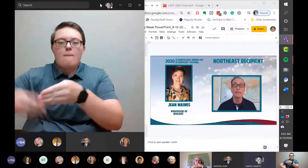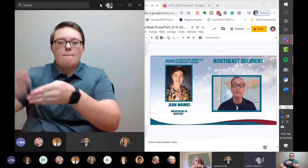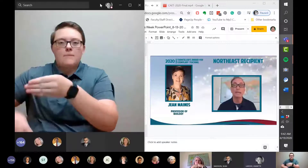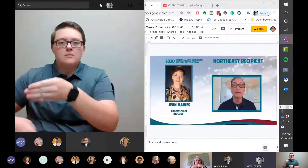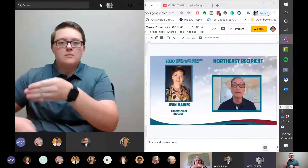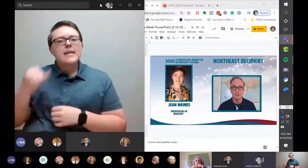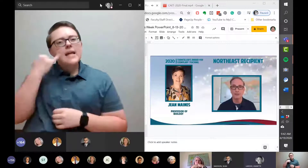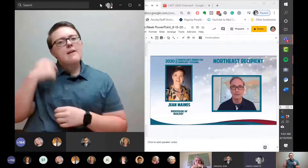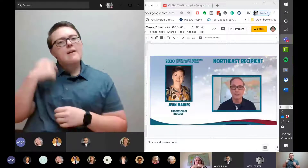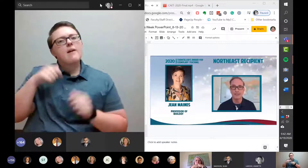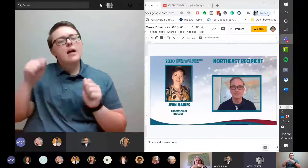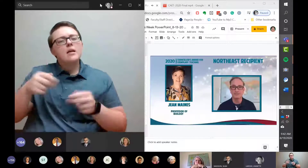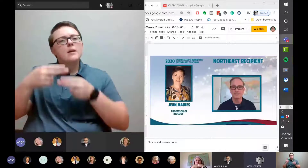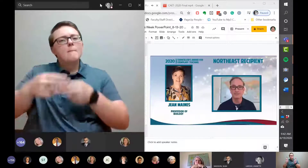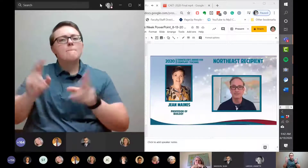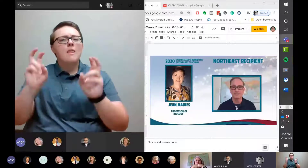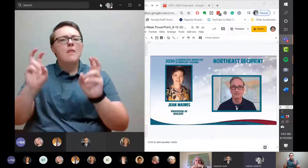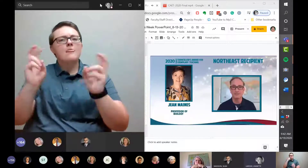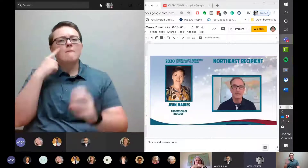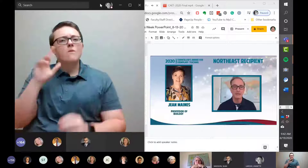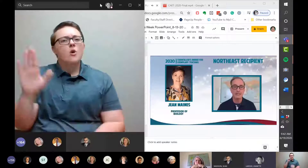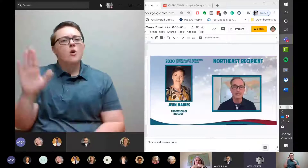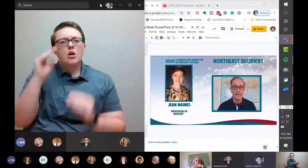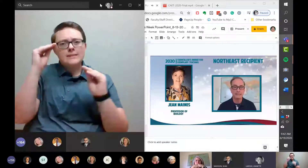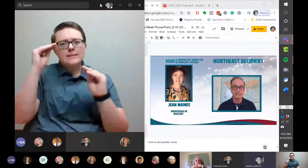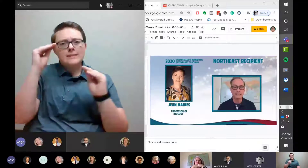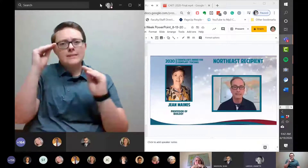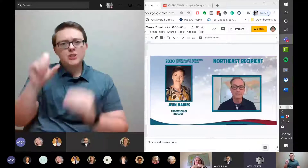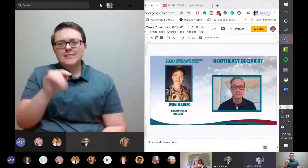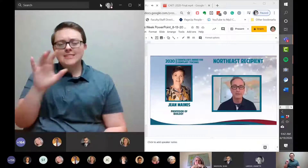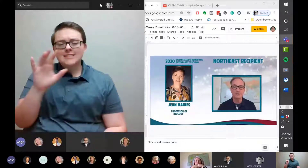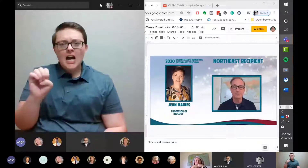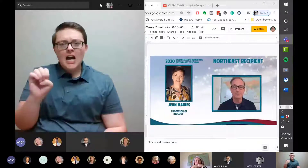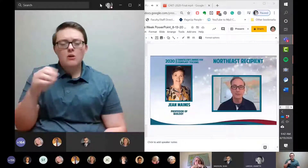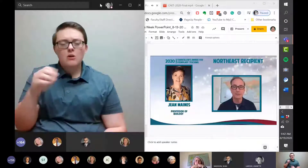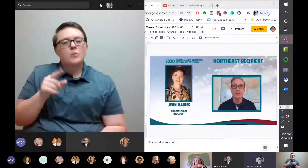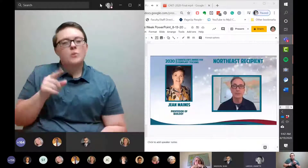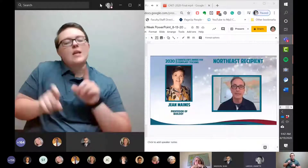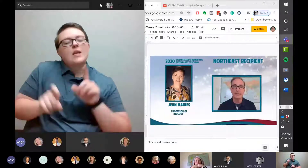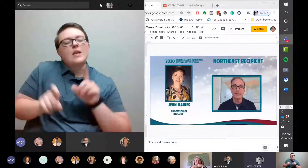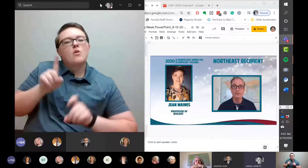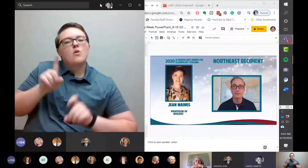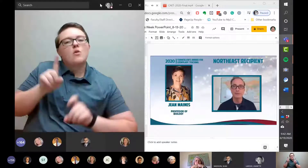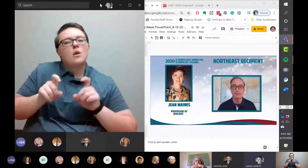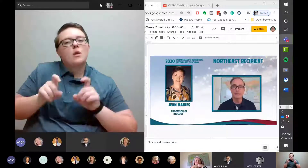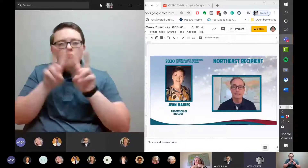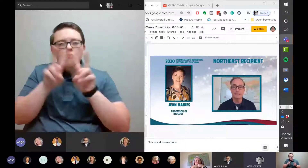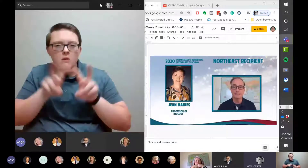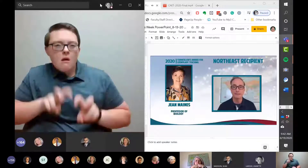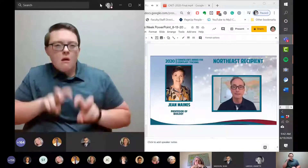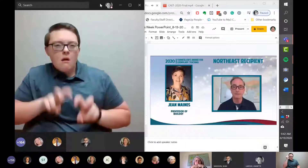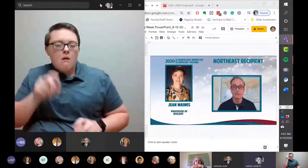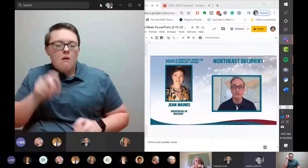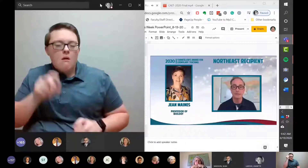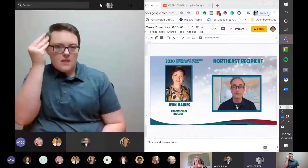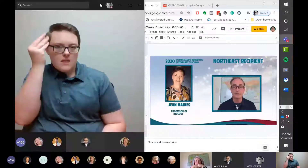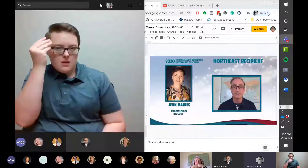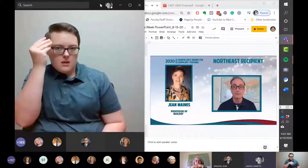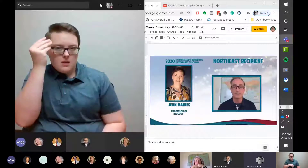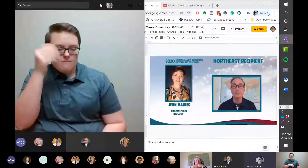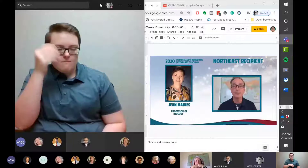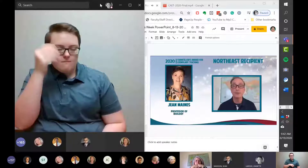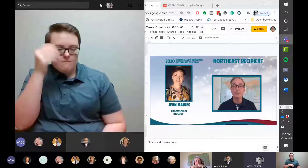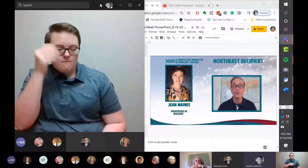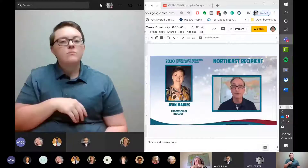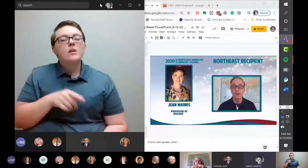of inquiry and critical thinking. Jean actively serves our community on behalf of Tarrant County College.